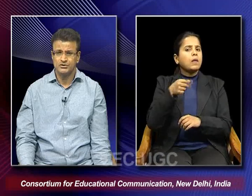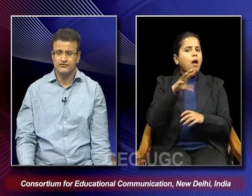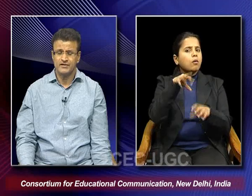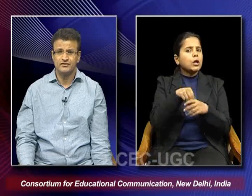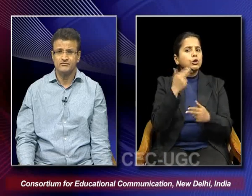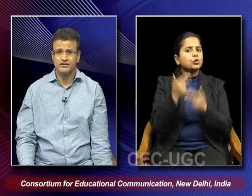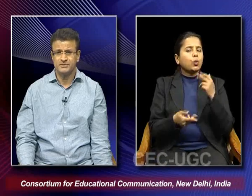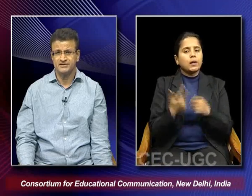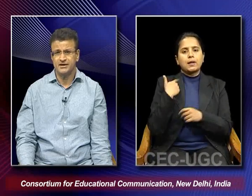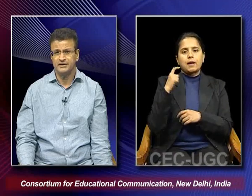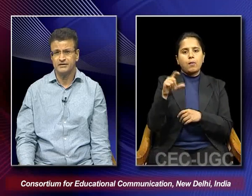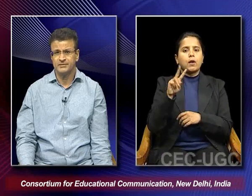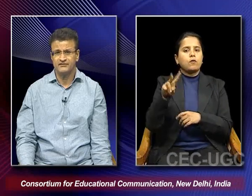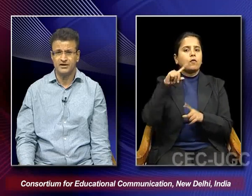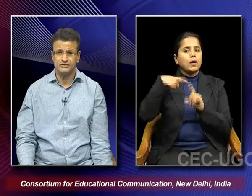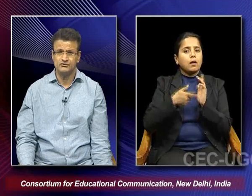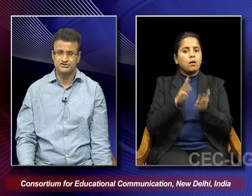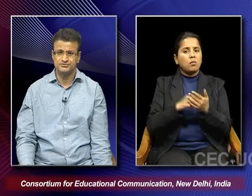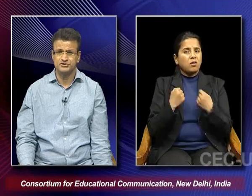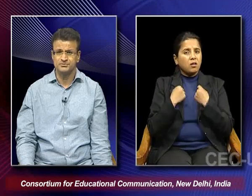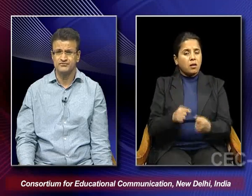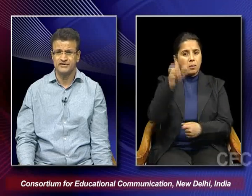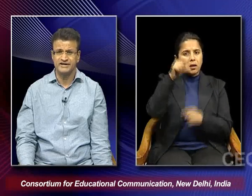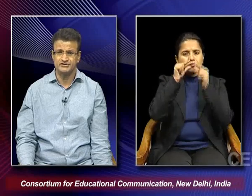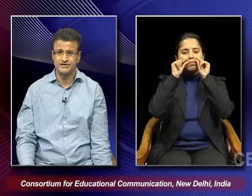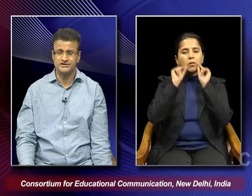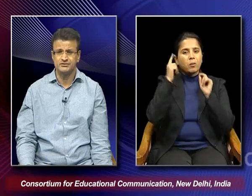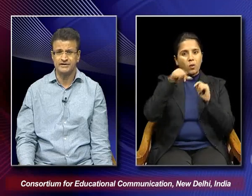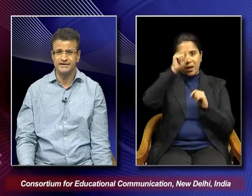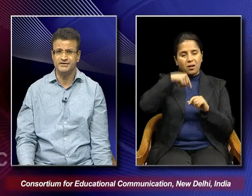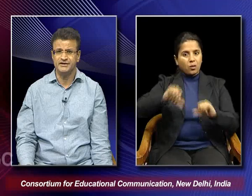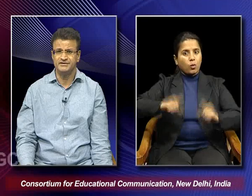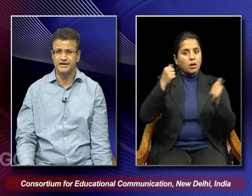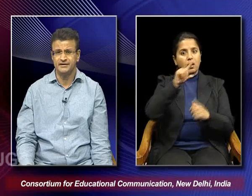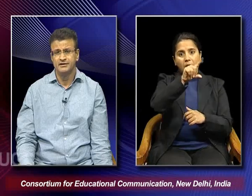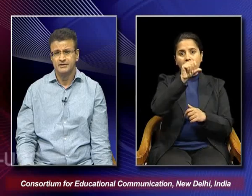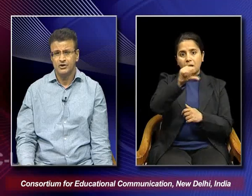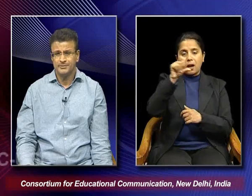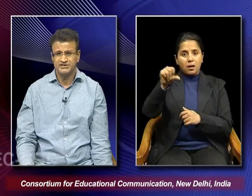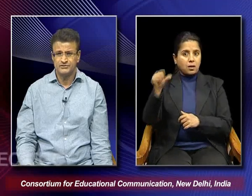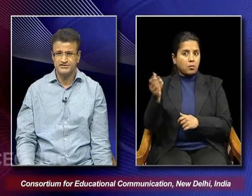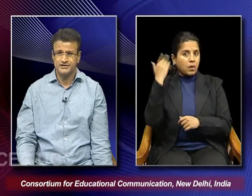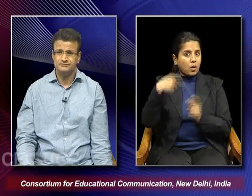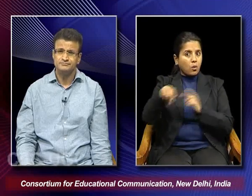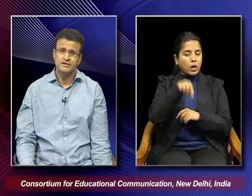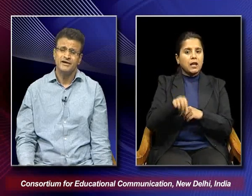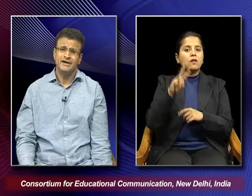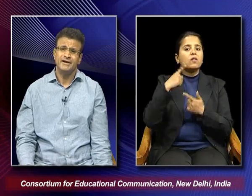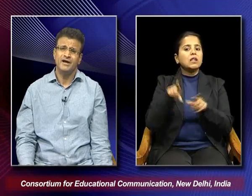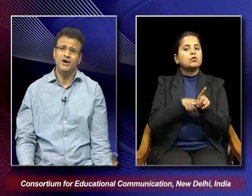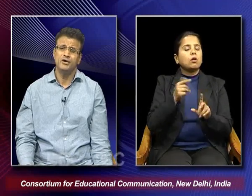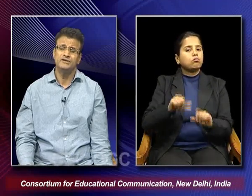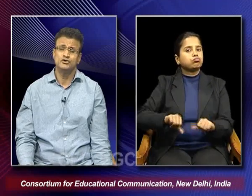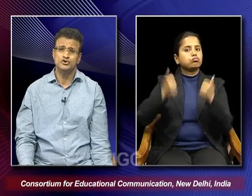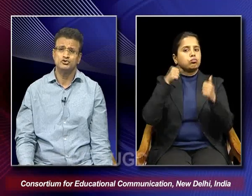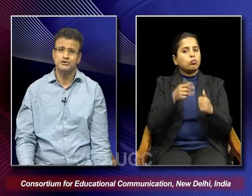story of Captain Vikram Batra, a young braveheart who was responsible for India's victory during 1999 Operation Vijay, and